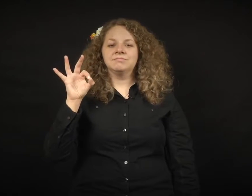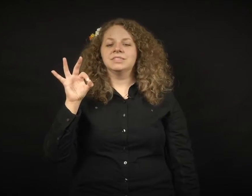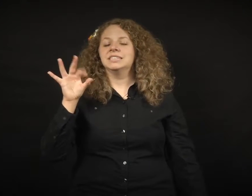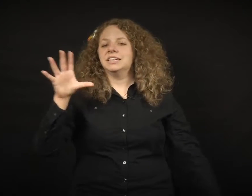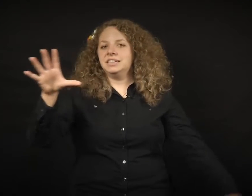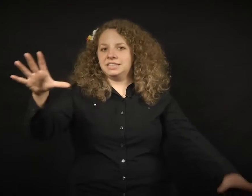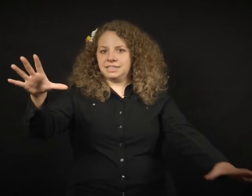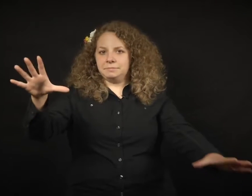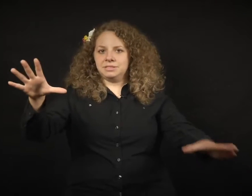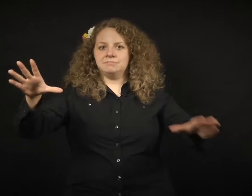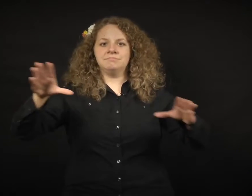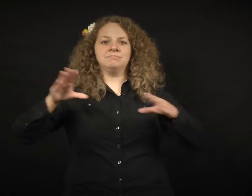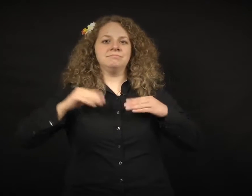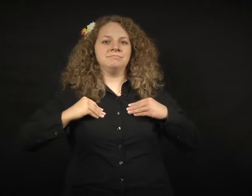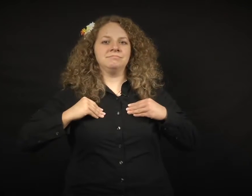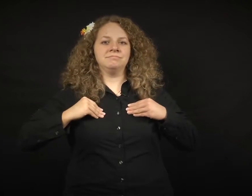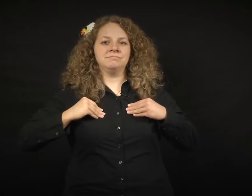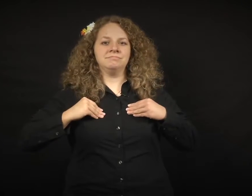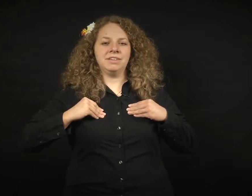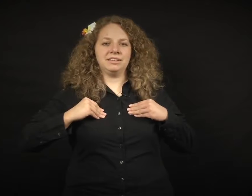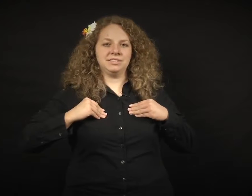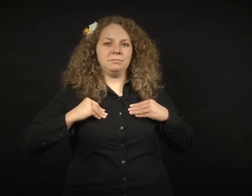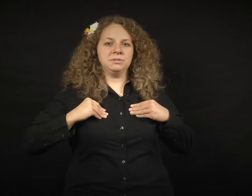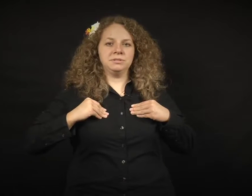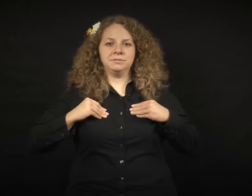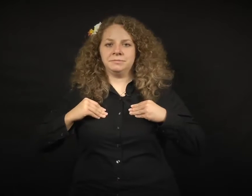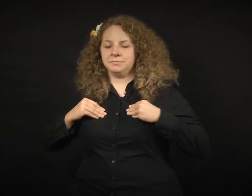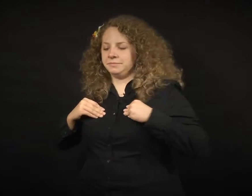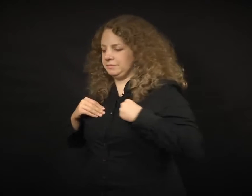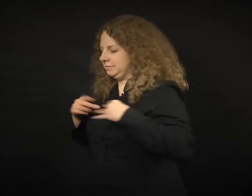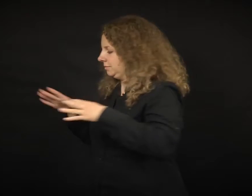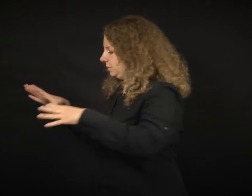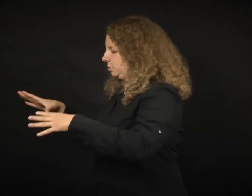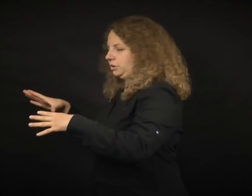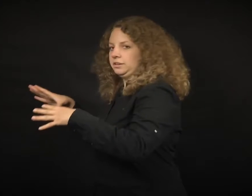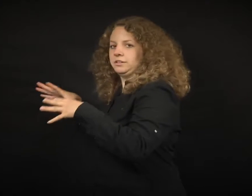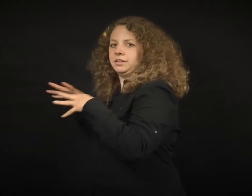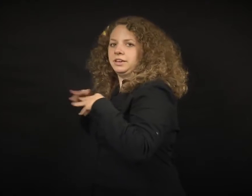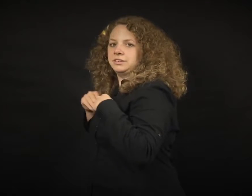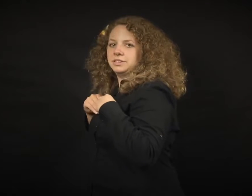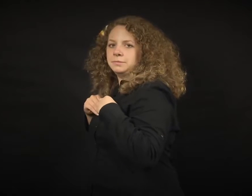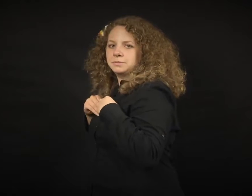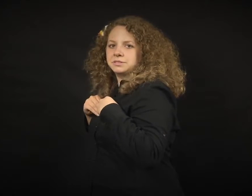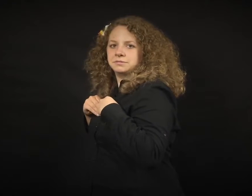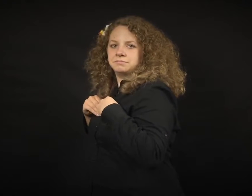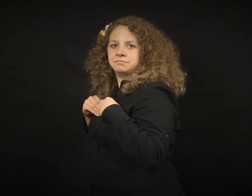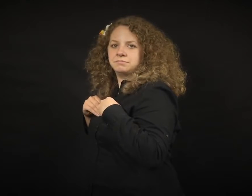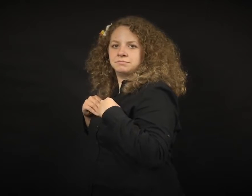9, the sign accept. Accept or accept